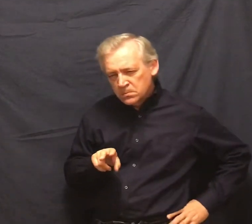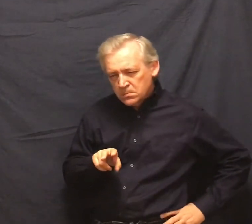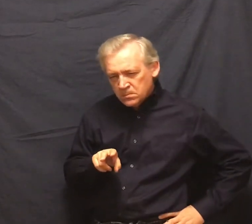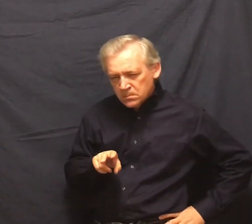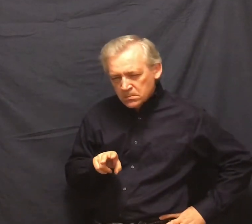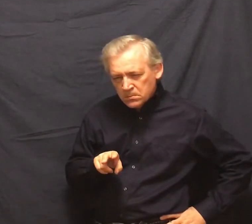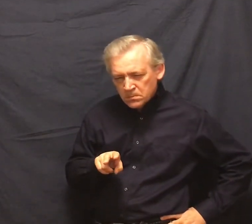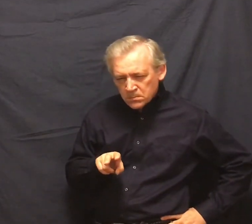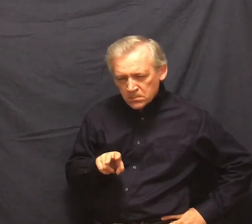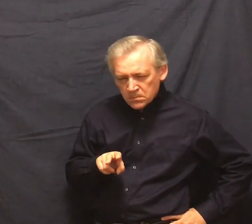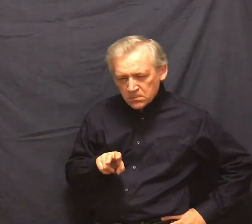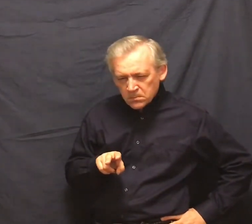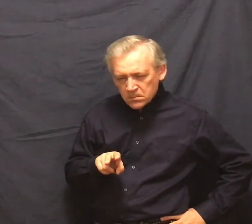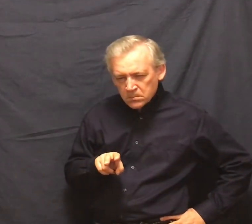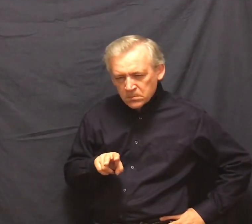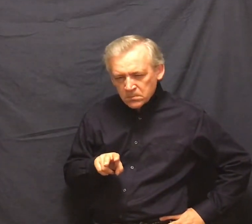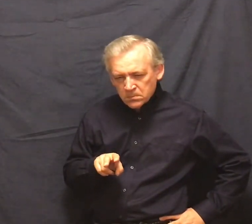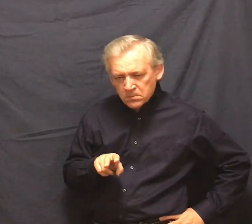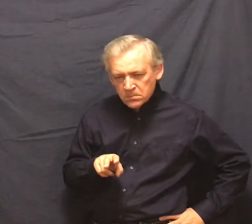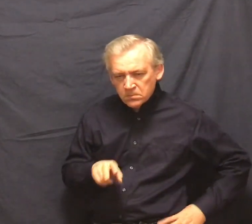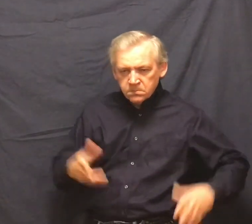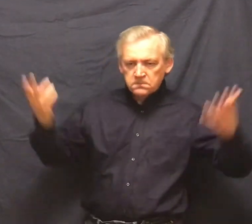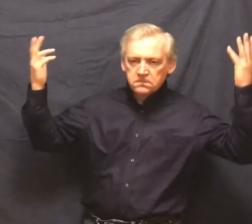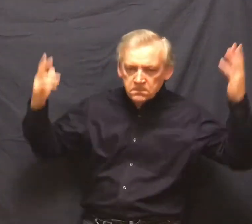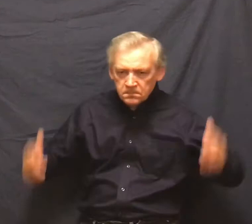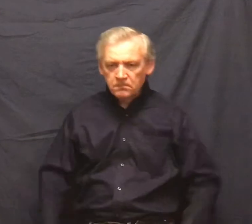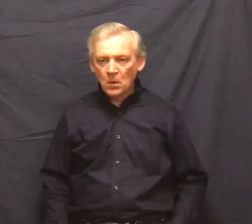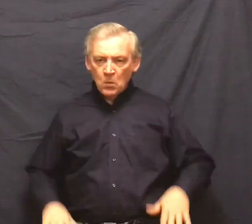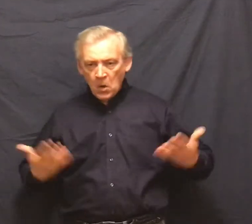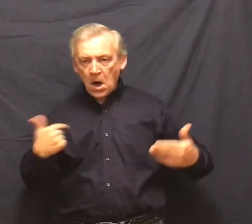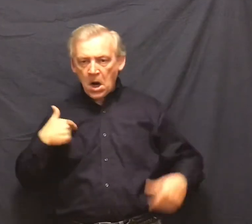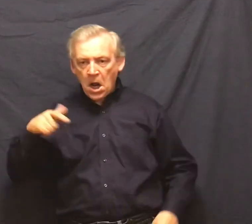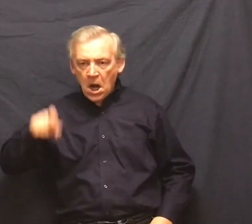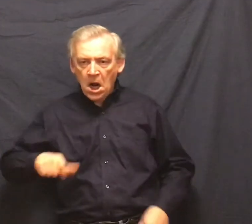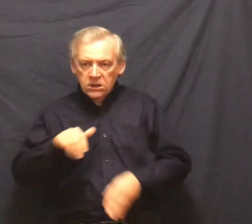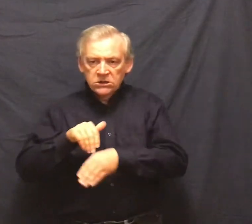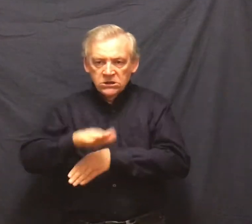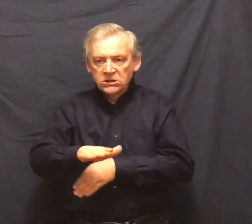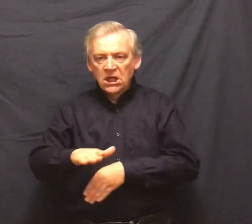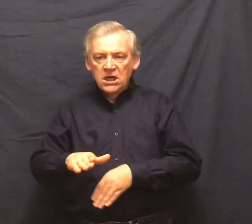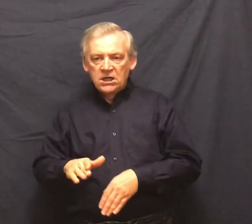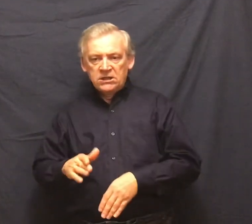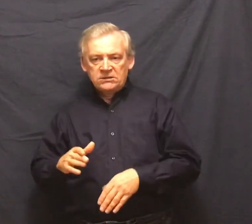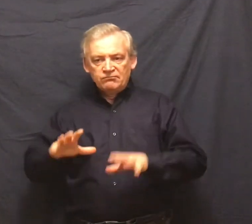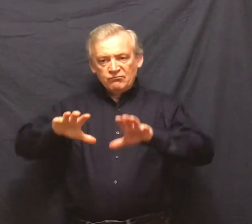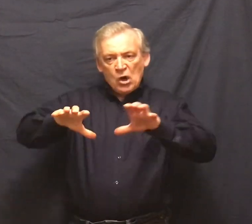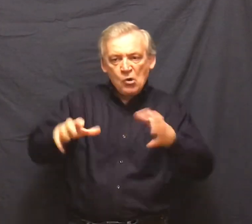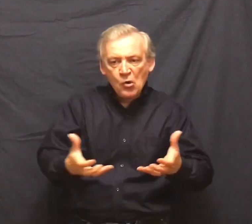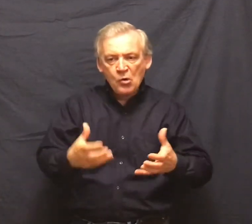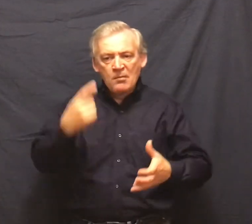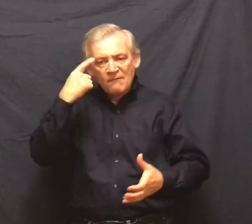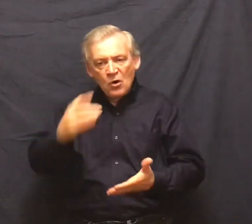"Well, I had to send out the grain team short 2 buckers. Won't do any good to go out now till after dinner."